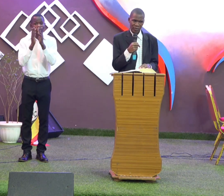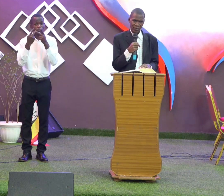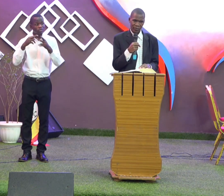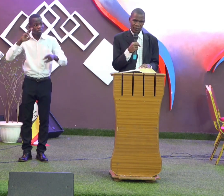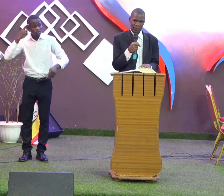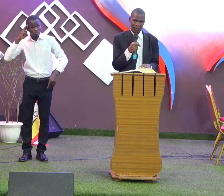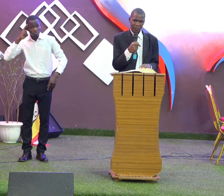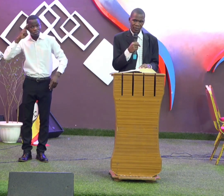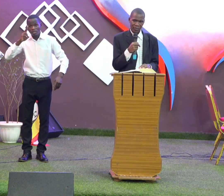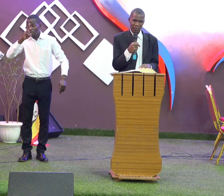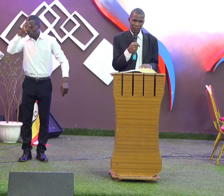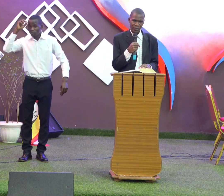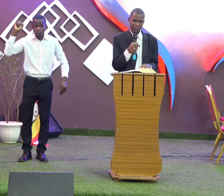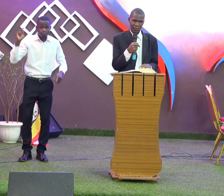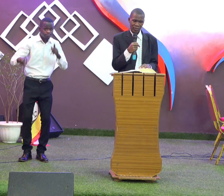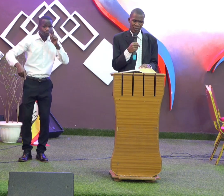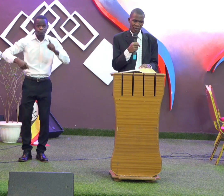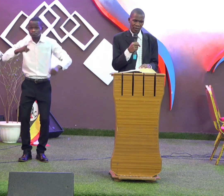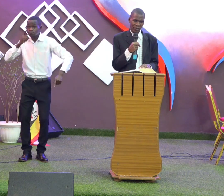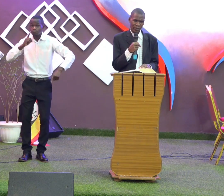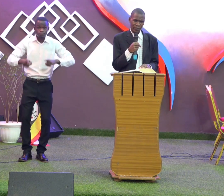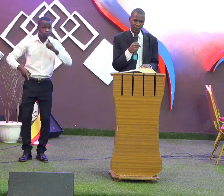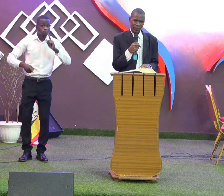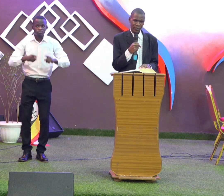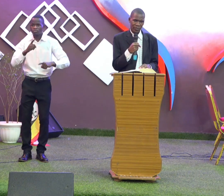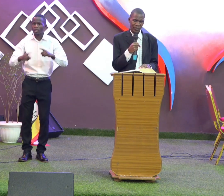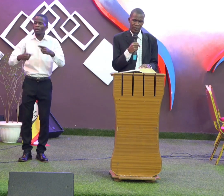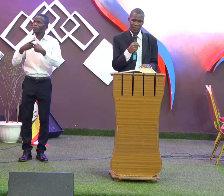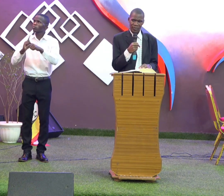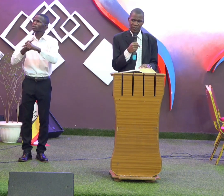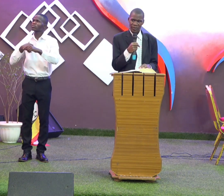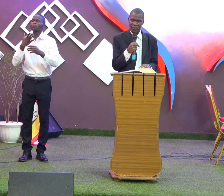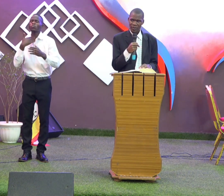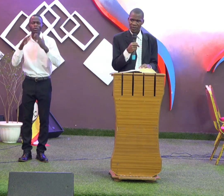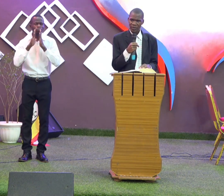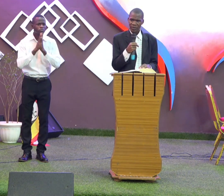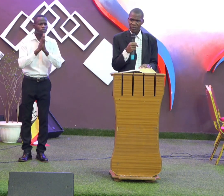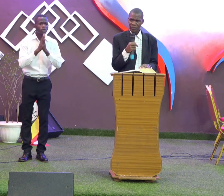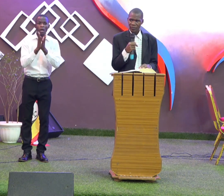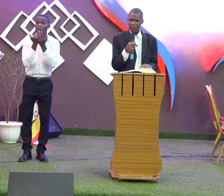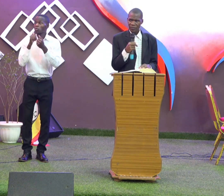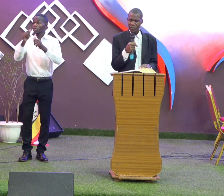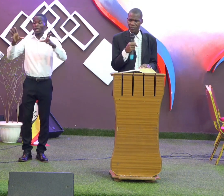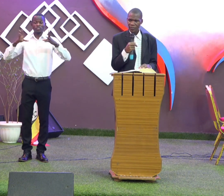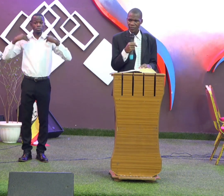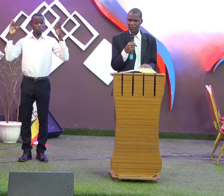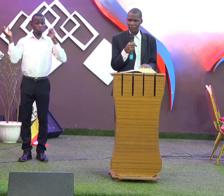buddusa ati addukira mu Yesu yatabukira mu Yesu ne nga njagala mmusabira nga takukkiriza adduka buddusi ne bagamba